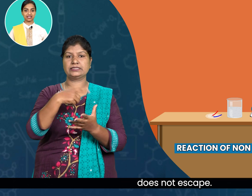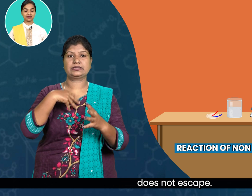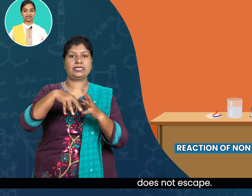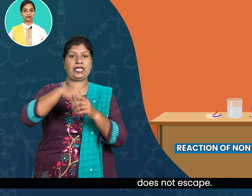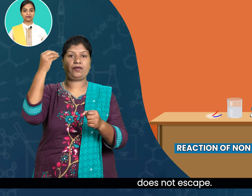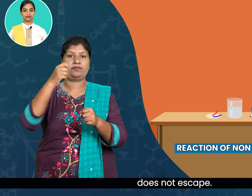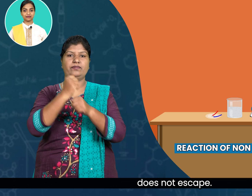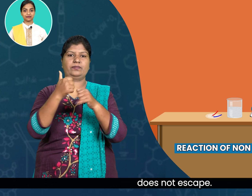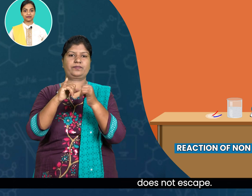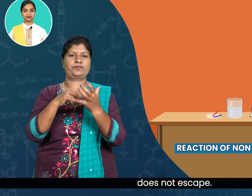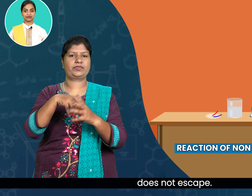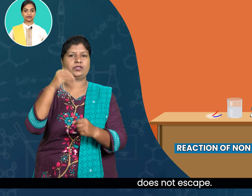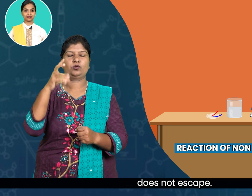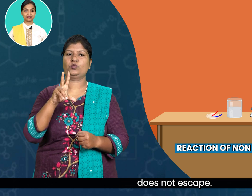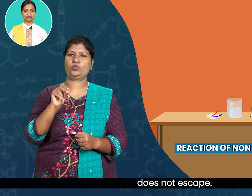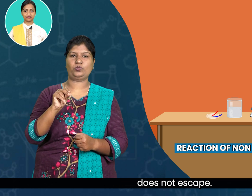escape.